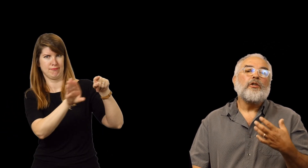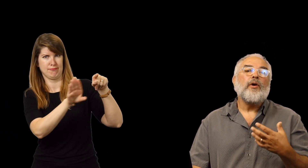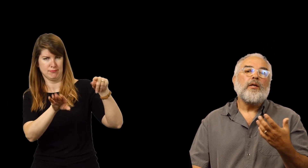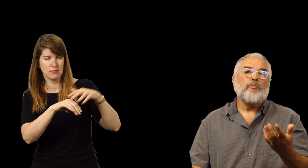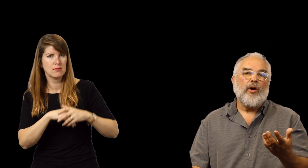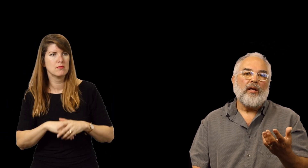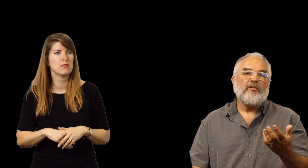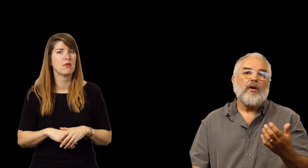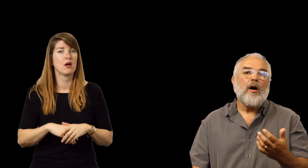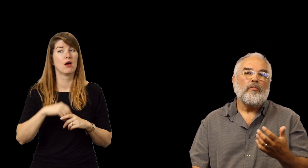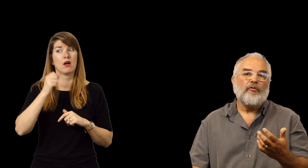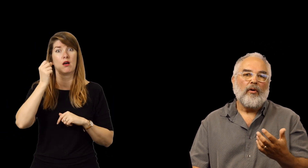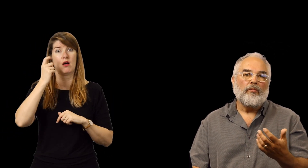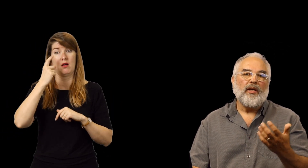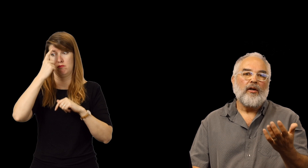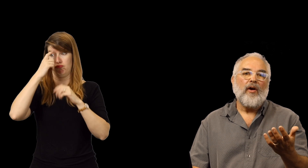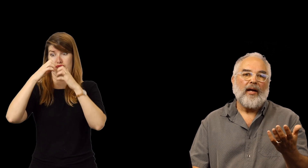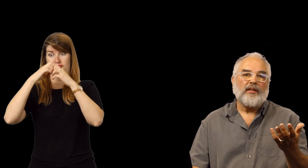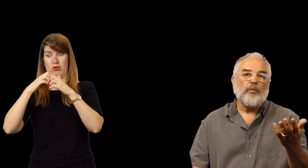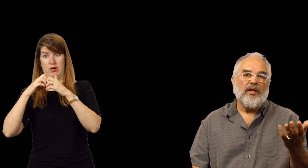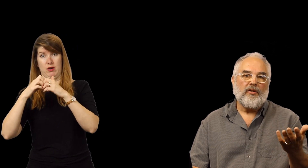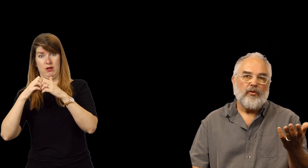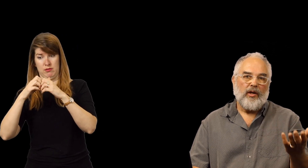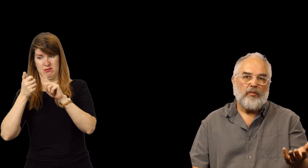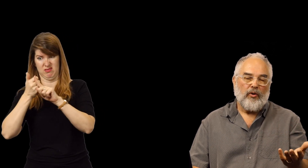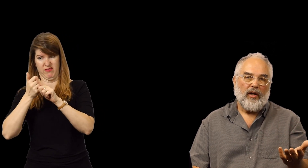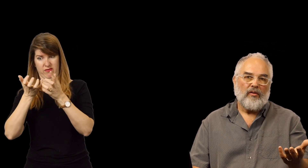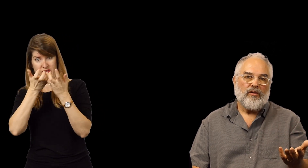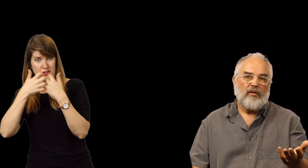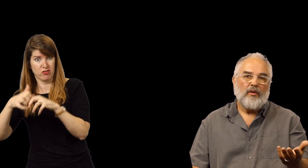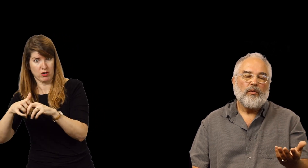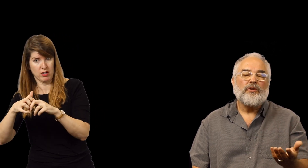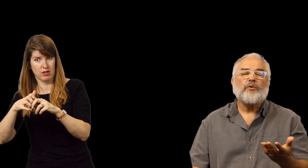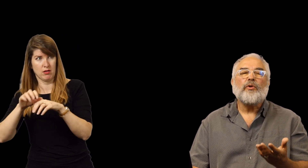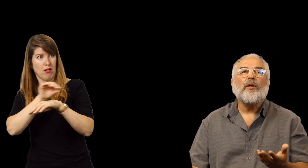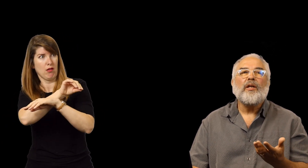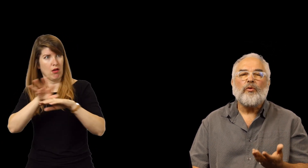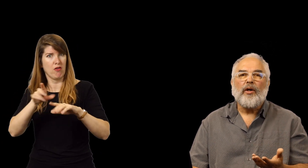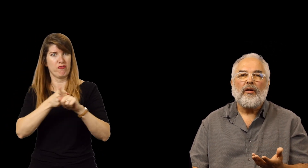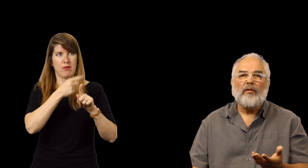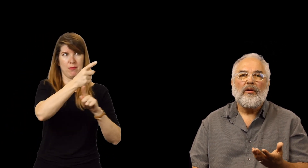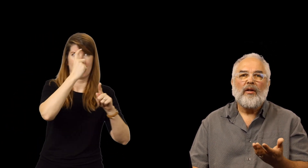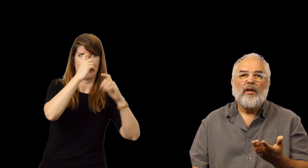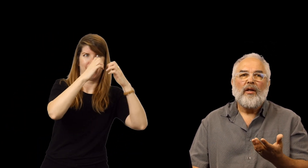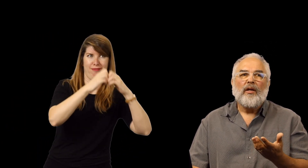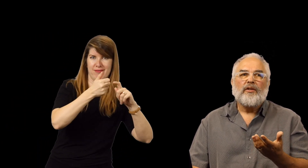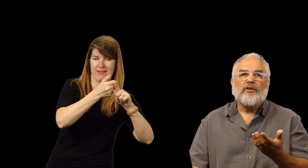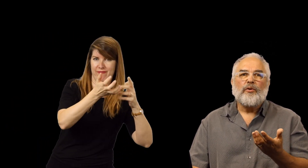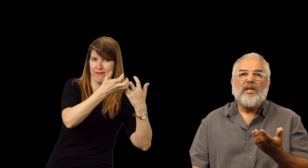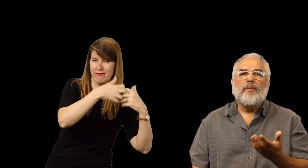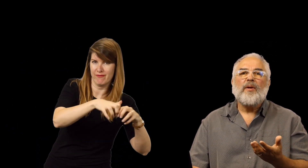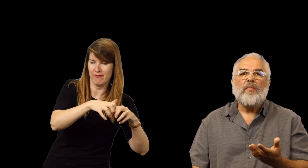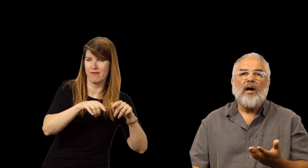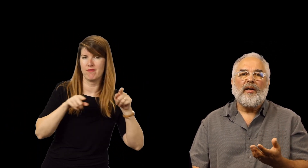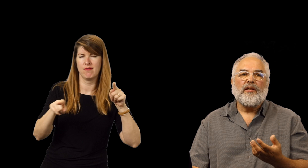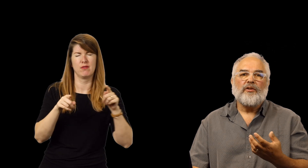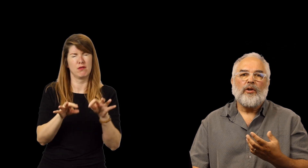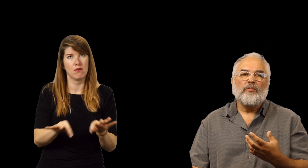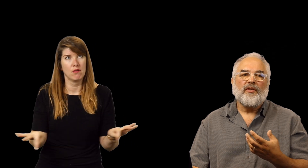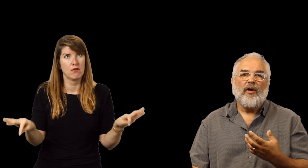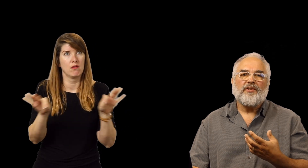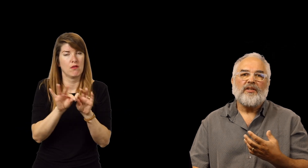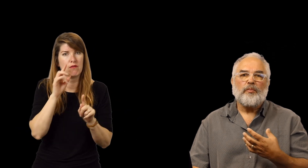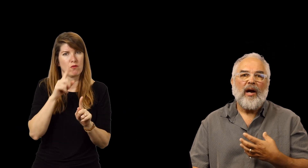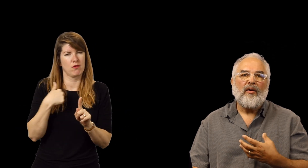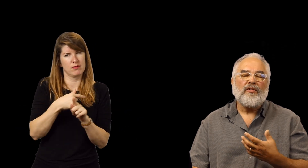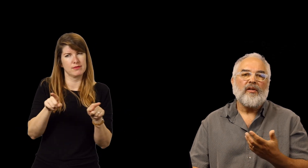So integrated brains come from interacting with integrated brains, which is really critical to keep in mind in